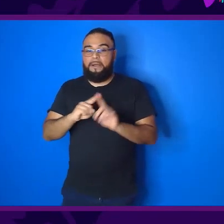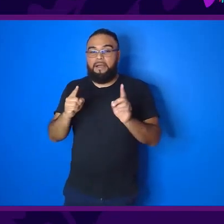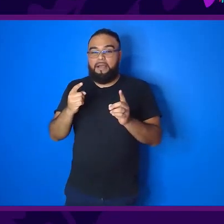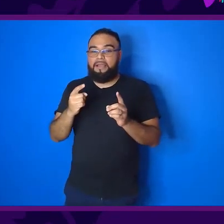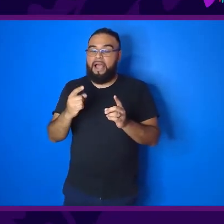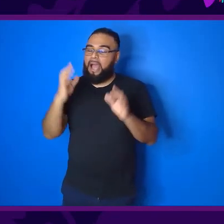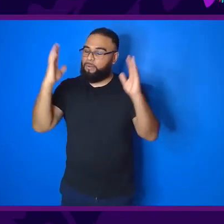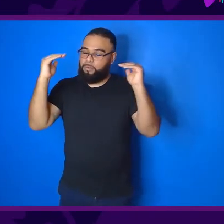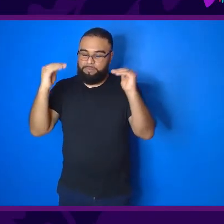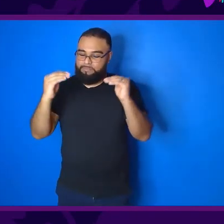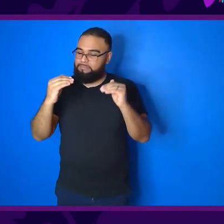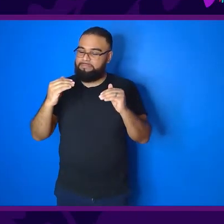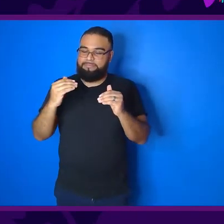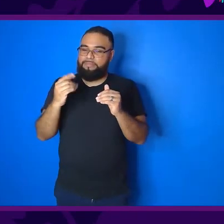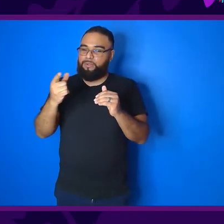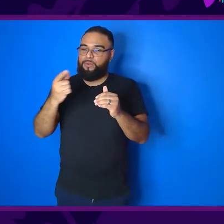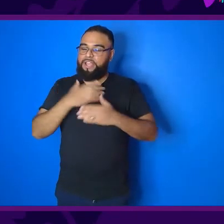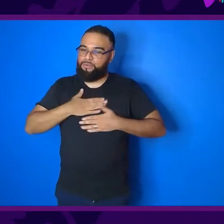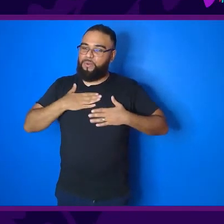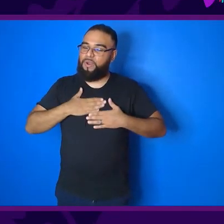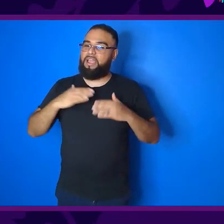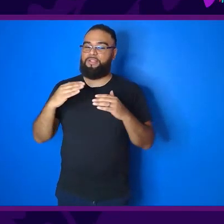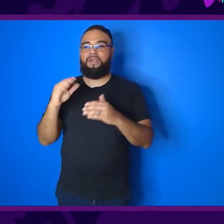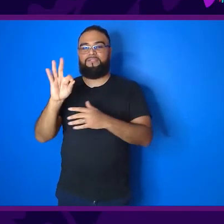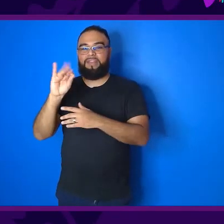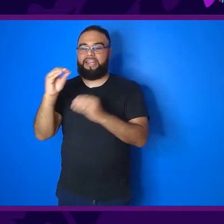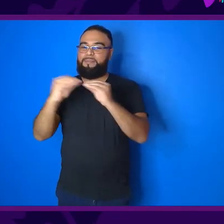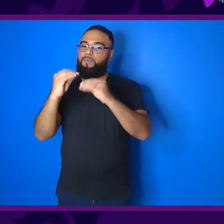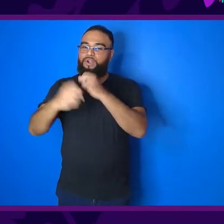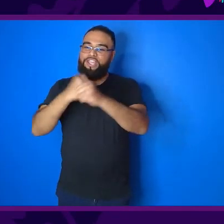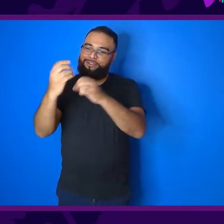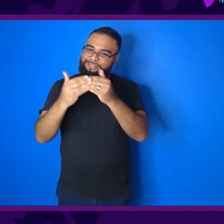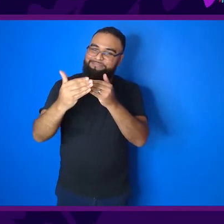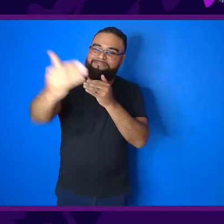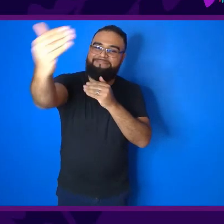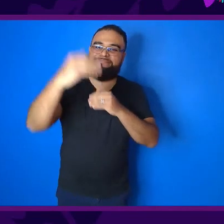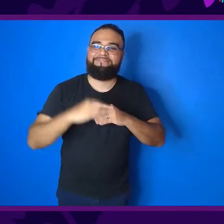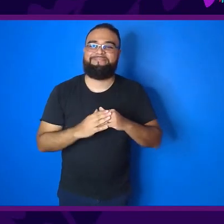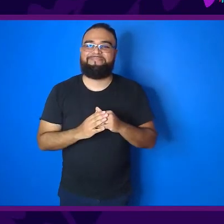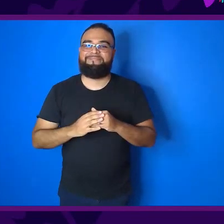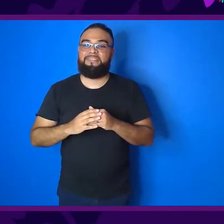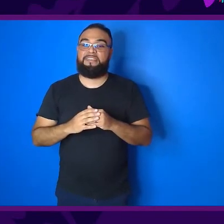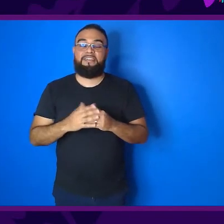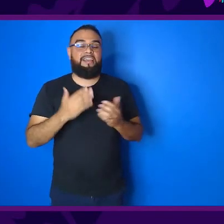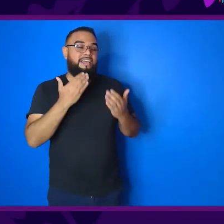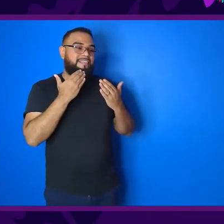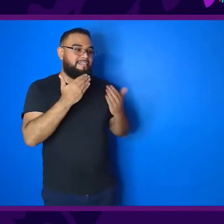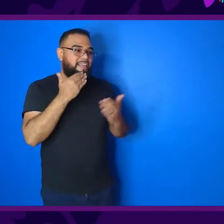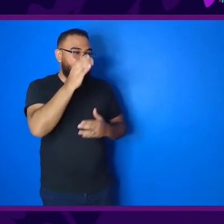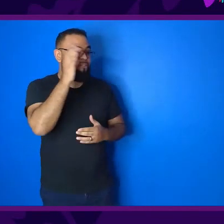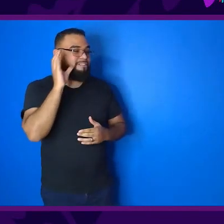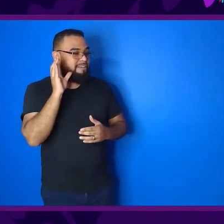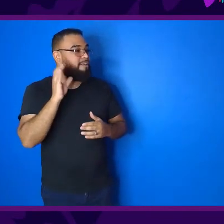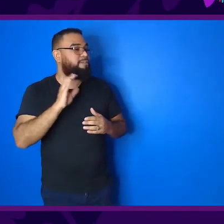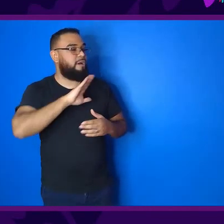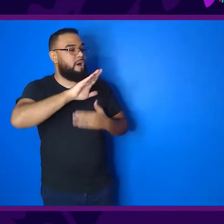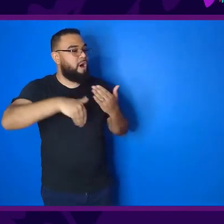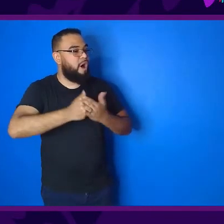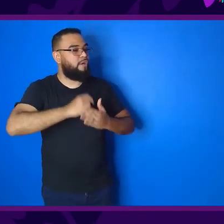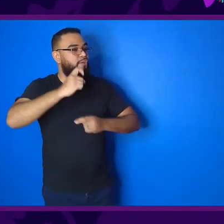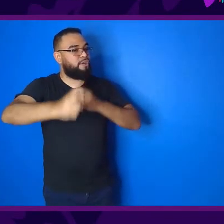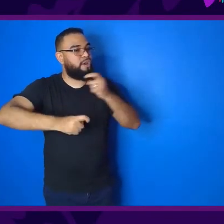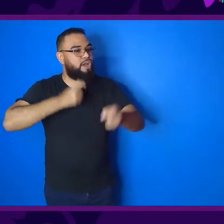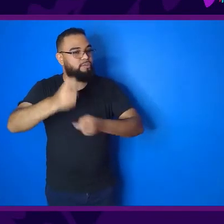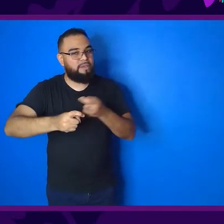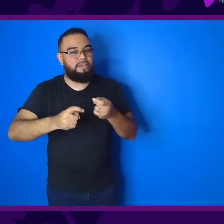years. Thank you very much, Cheech. And I also want to thank you for all of your contributions to the art, especially to